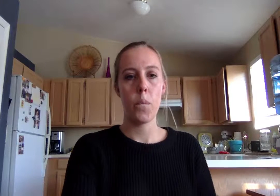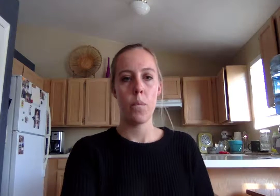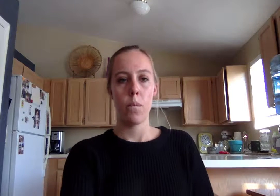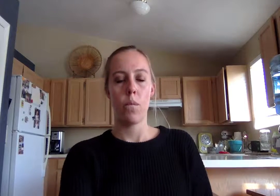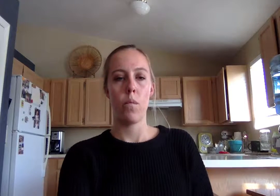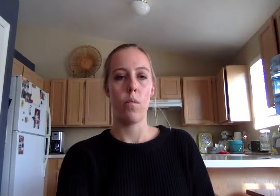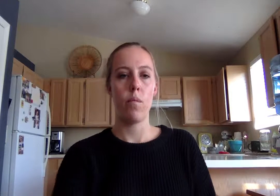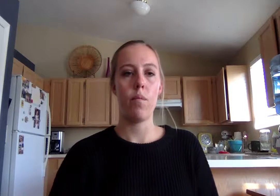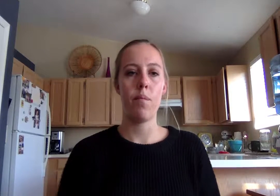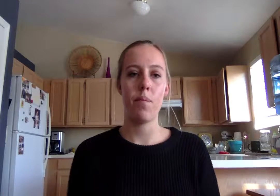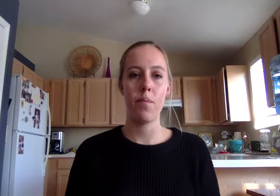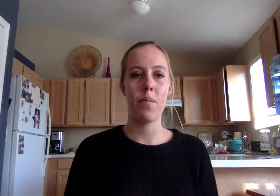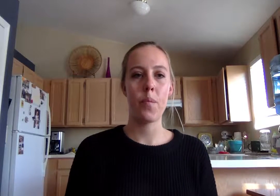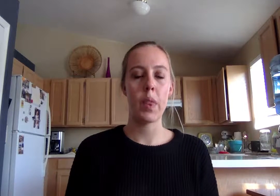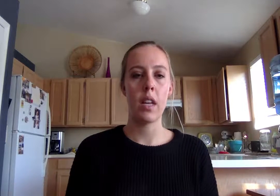go too fast.